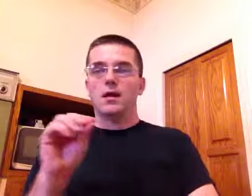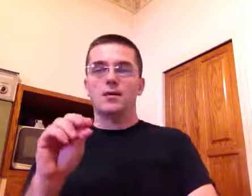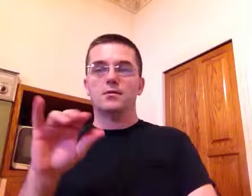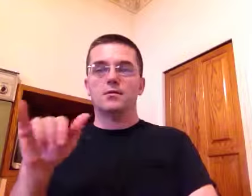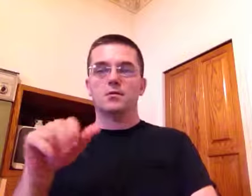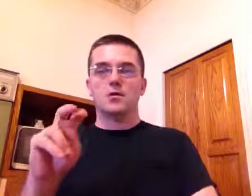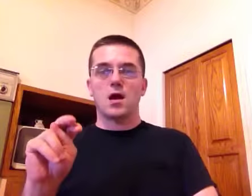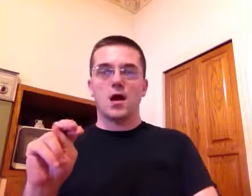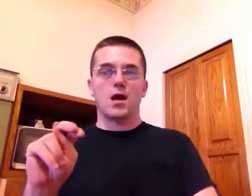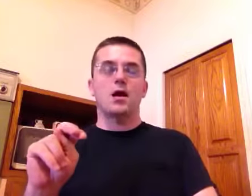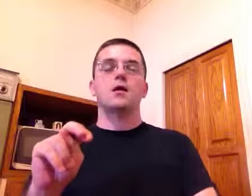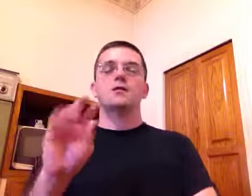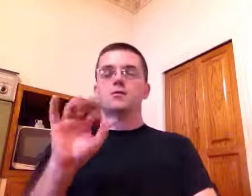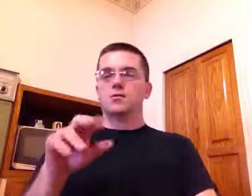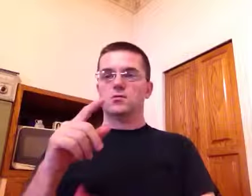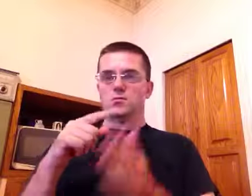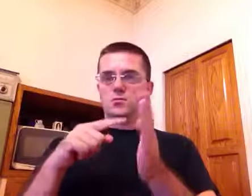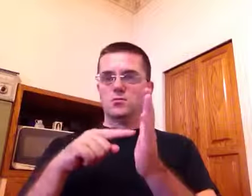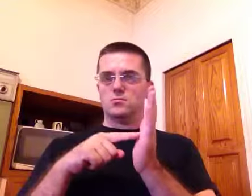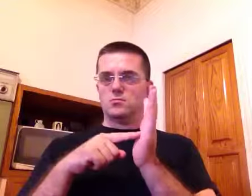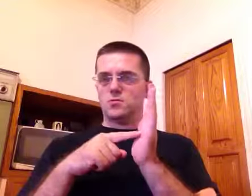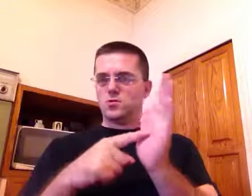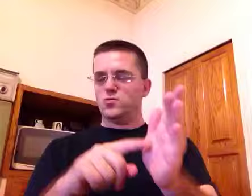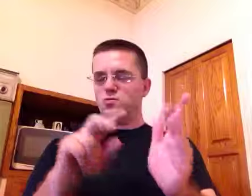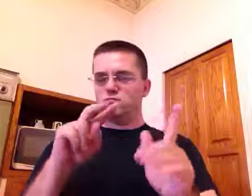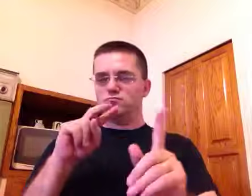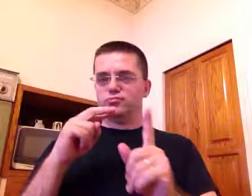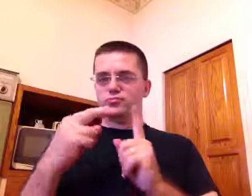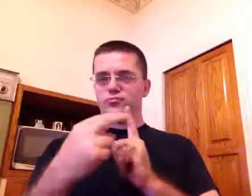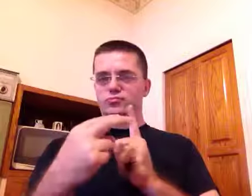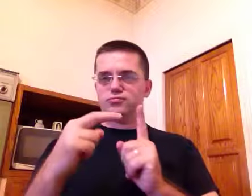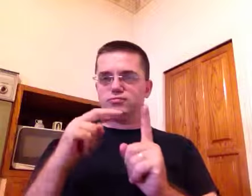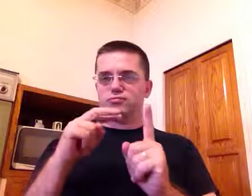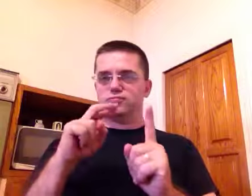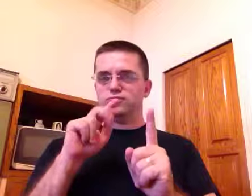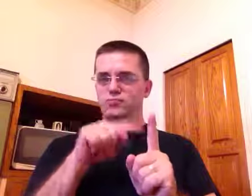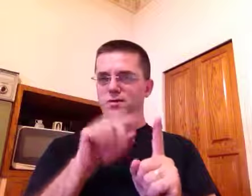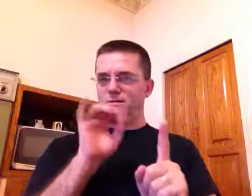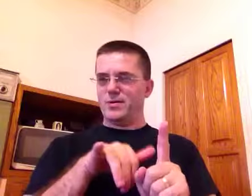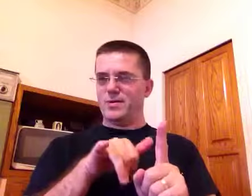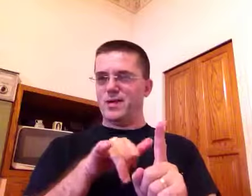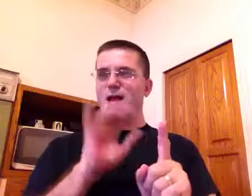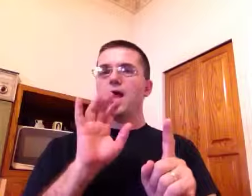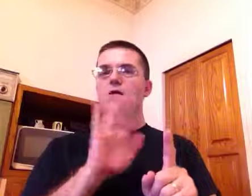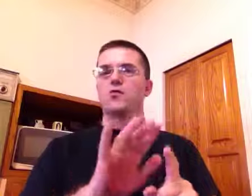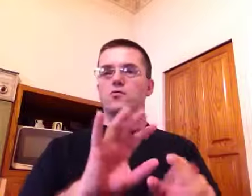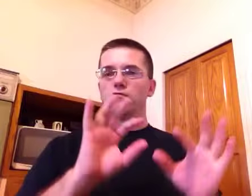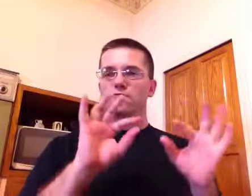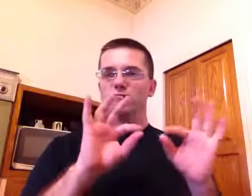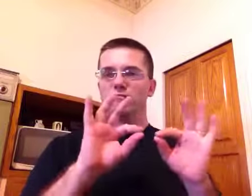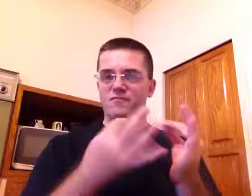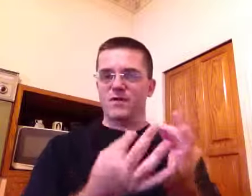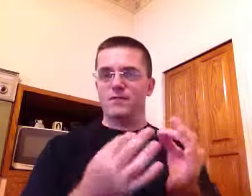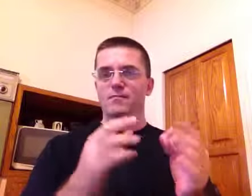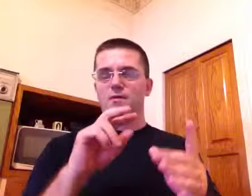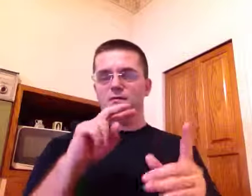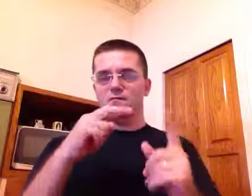view, the character of your family regarding money. And so make plans to come out to this Living